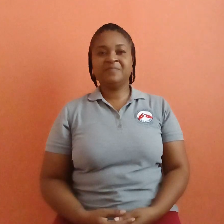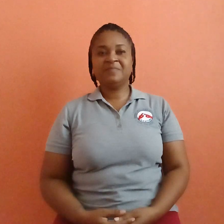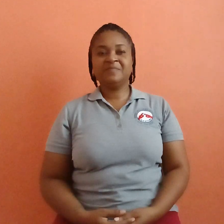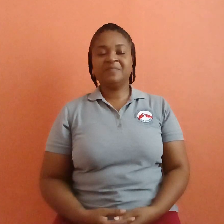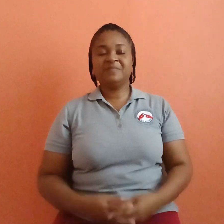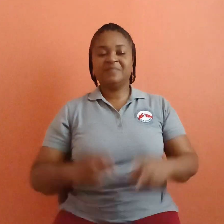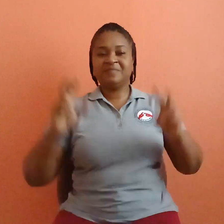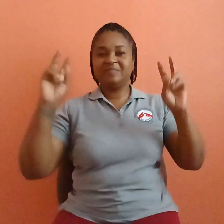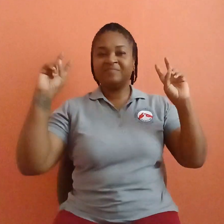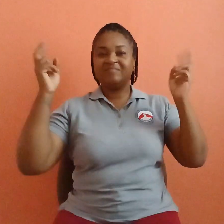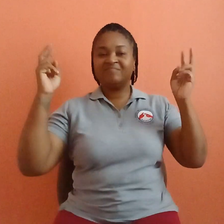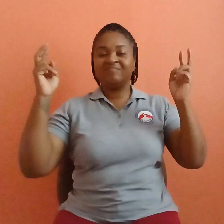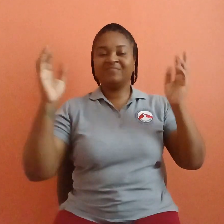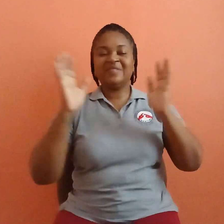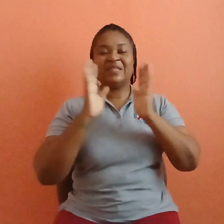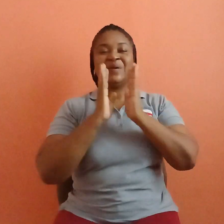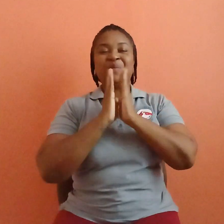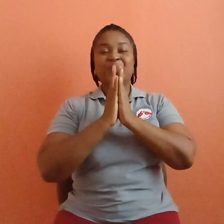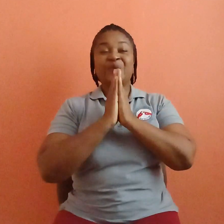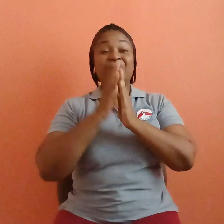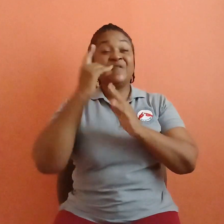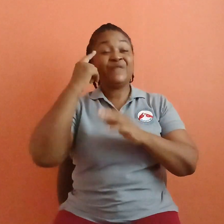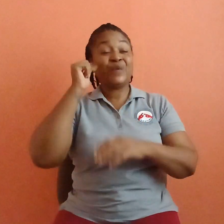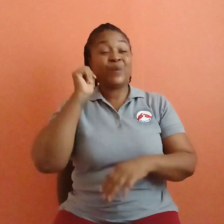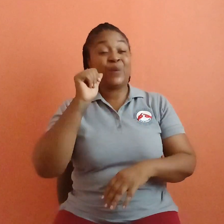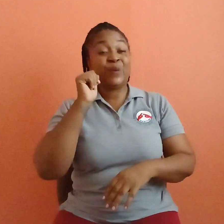prayer for the girls of Jamaica.